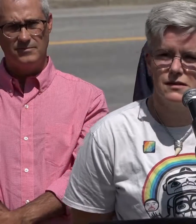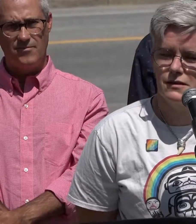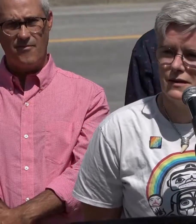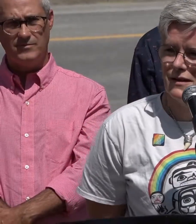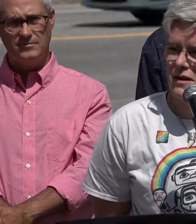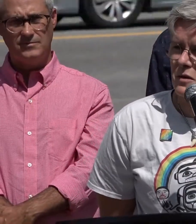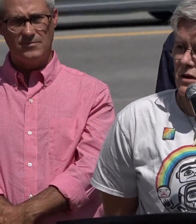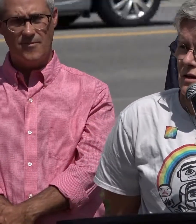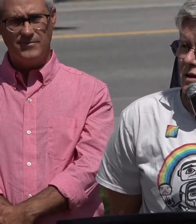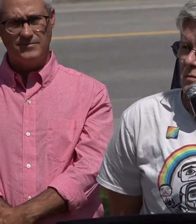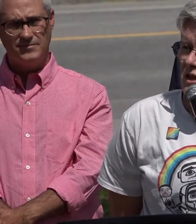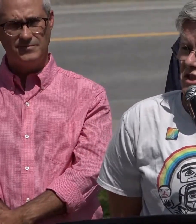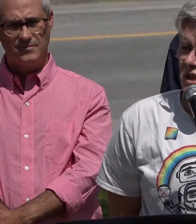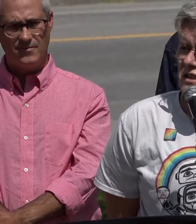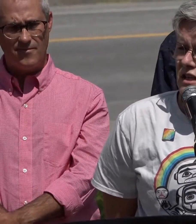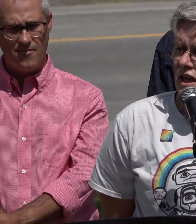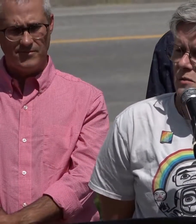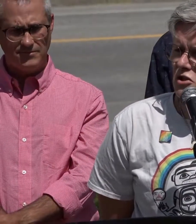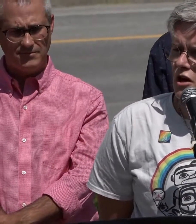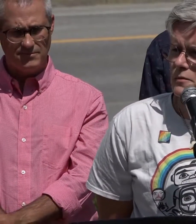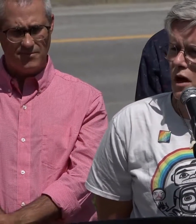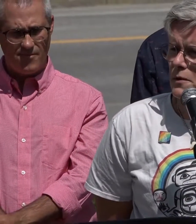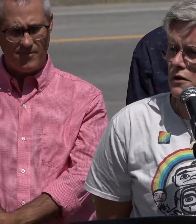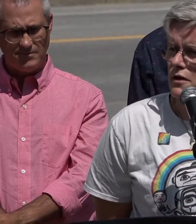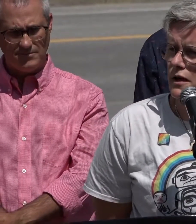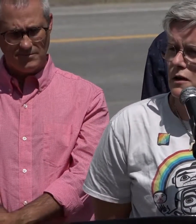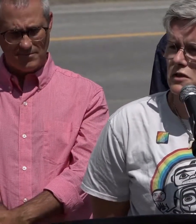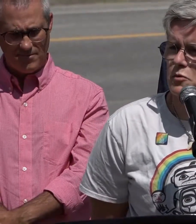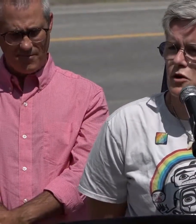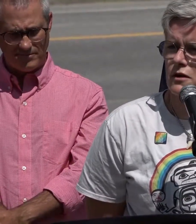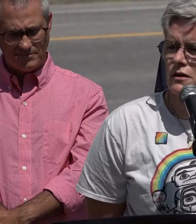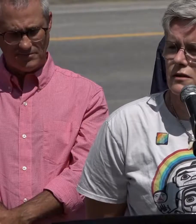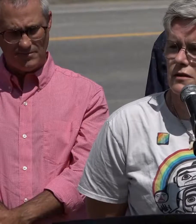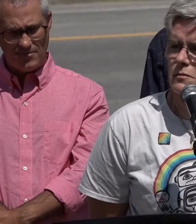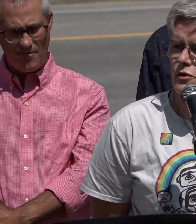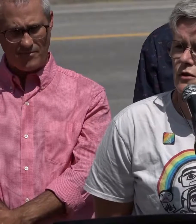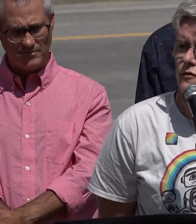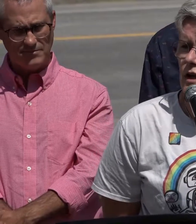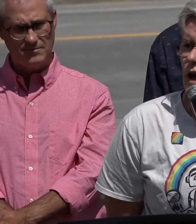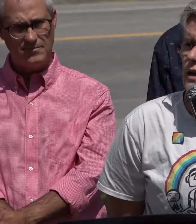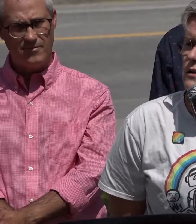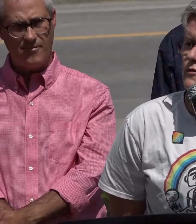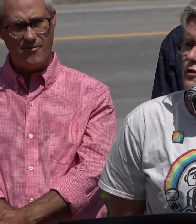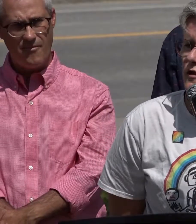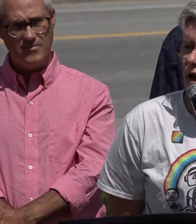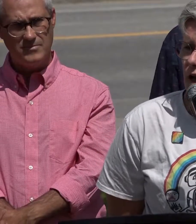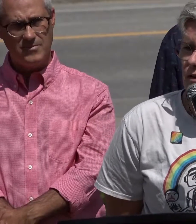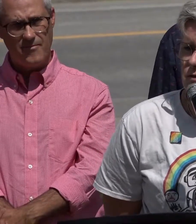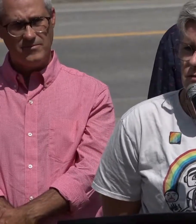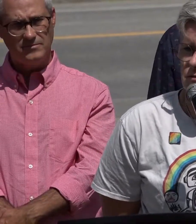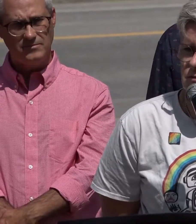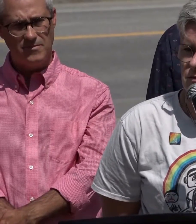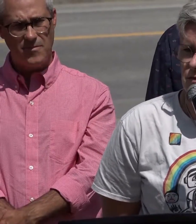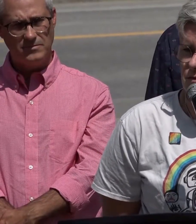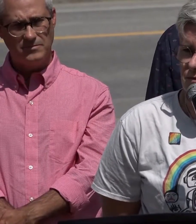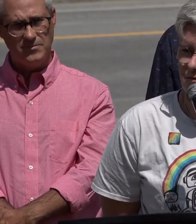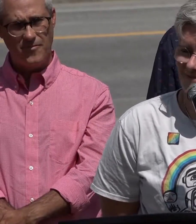Shkabevas. My GST name is Sharp Doppler, and I was born in the beautiful island of Newfoundland.